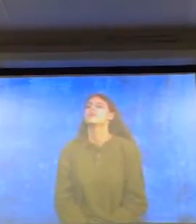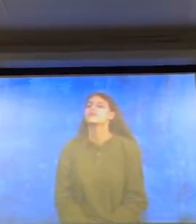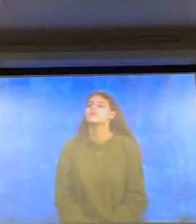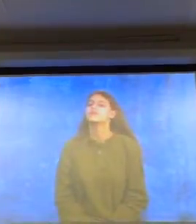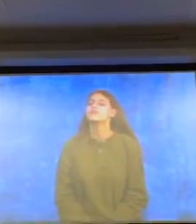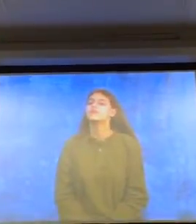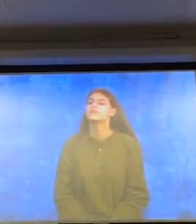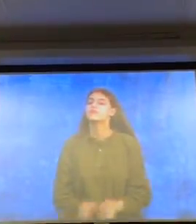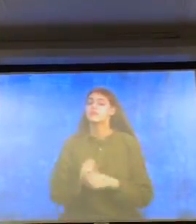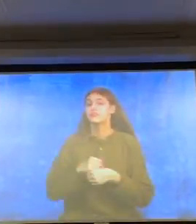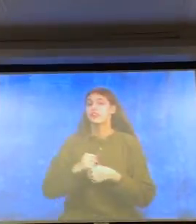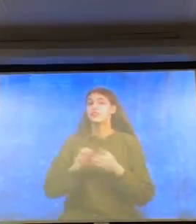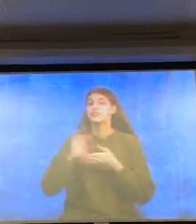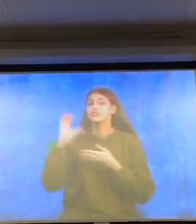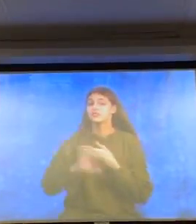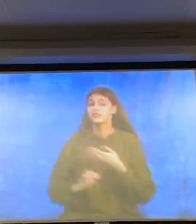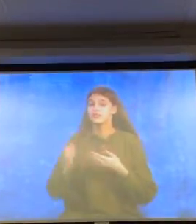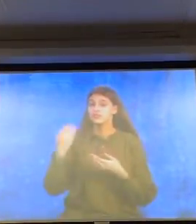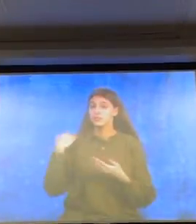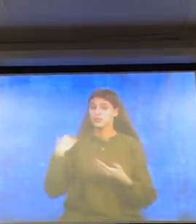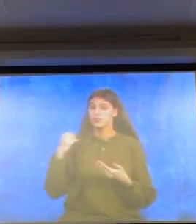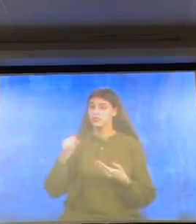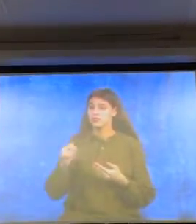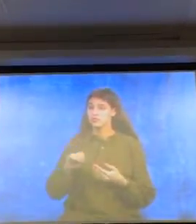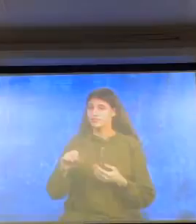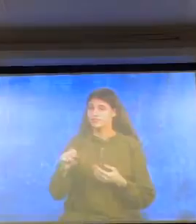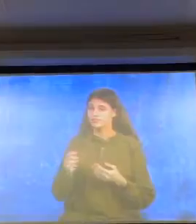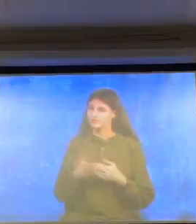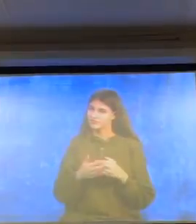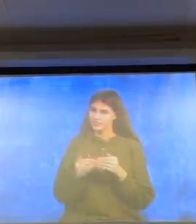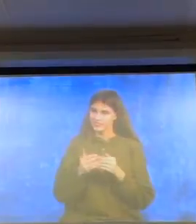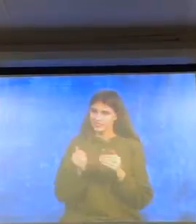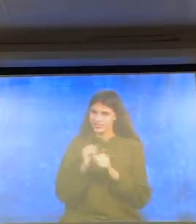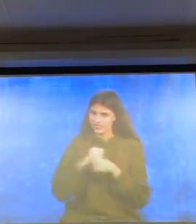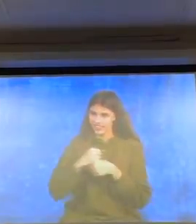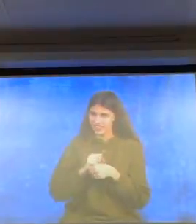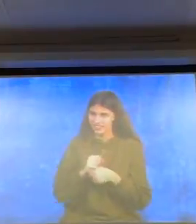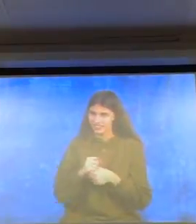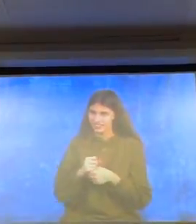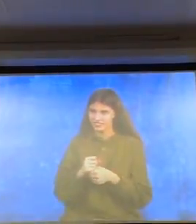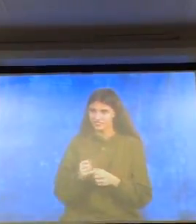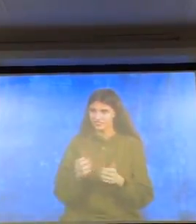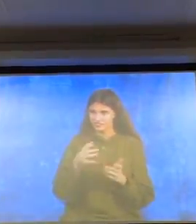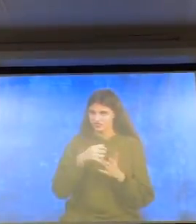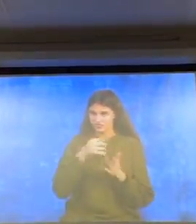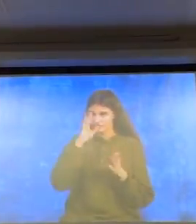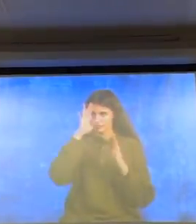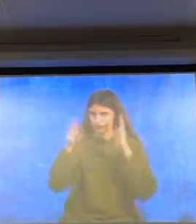like a brochure in the future. I've made calendars before too as well. They're actually very easy to